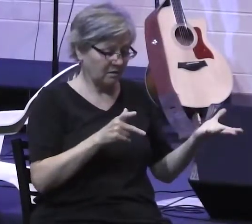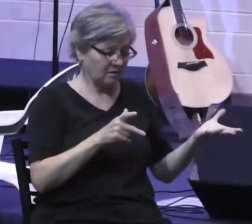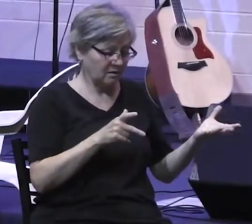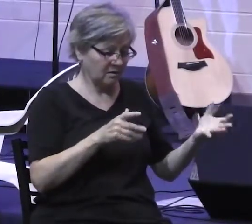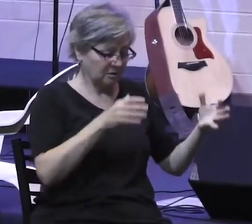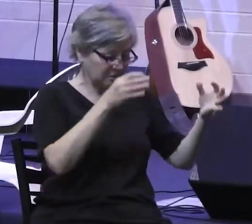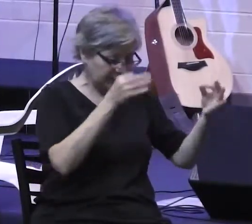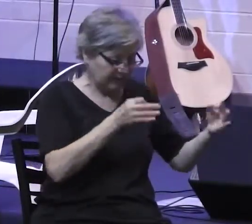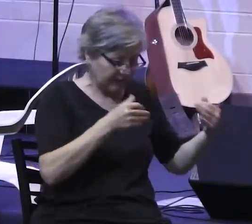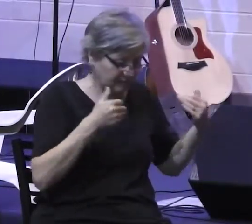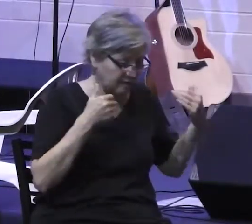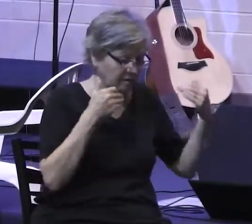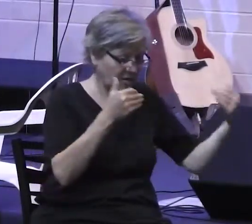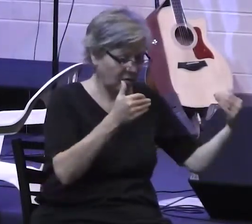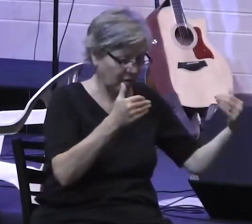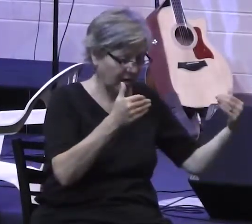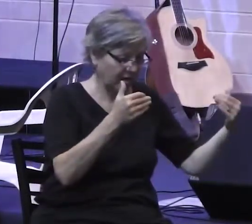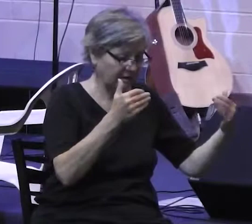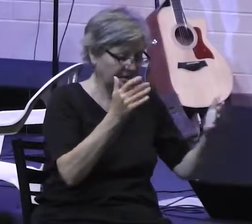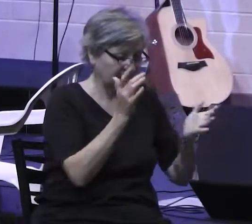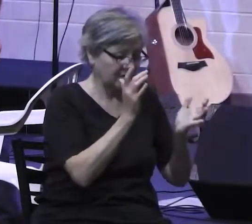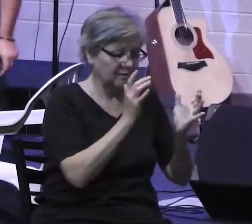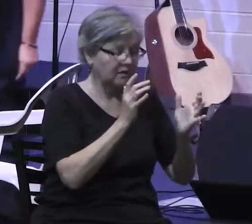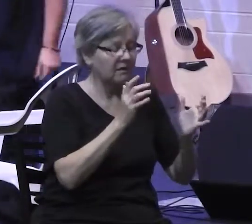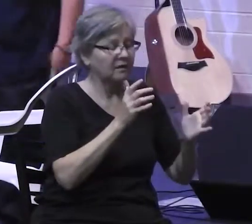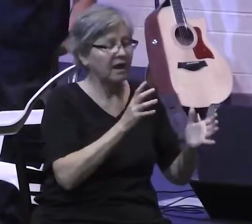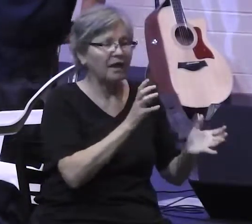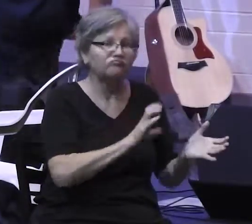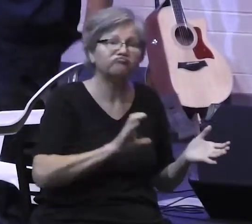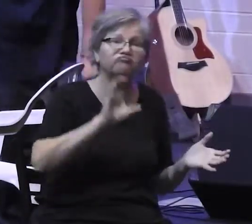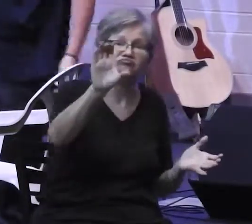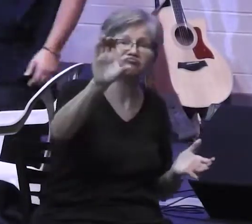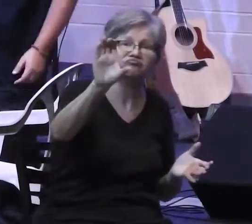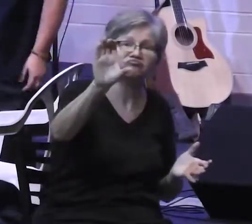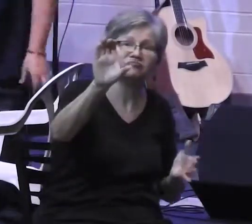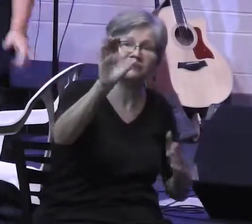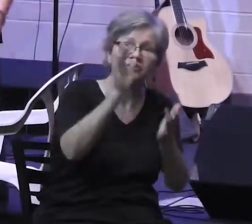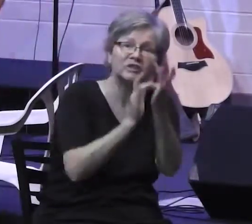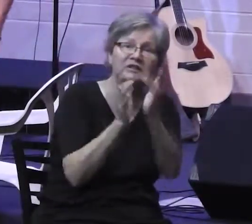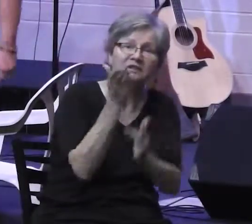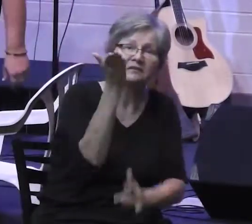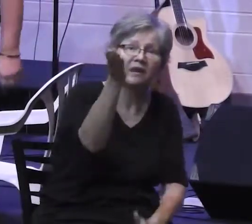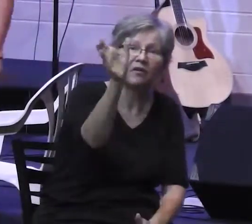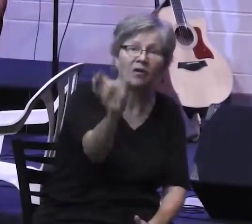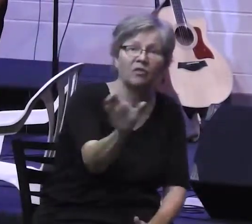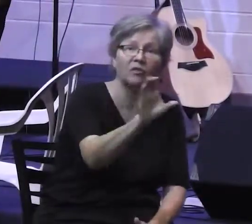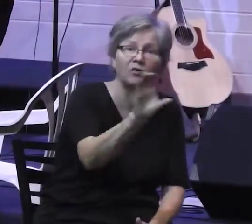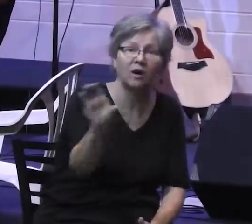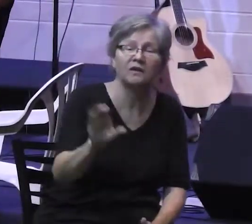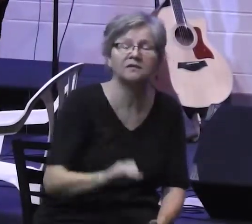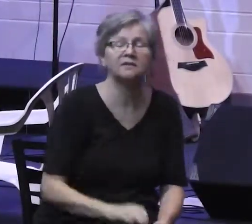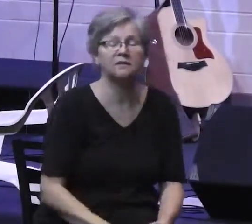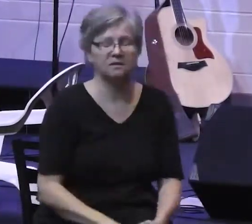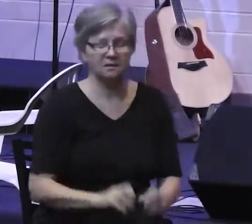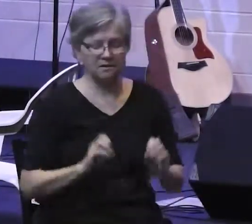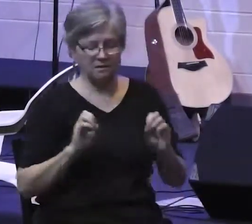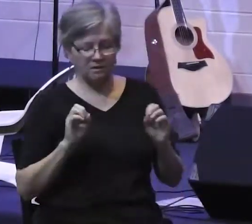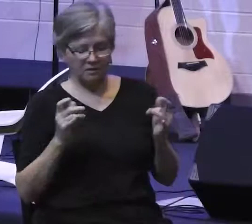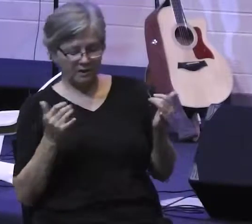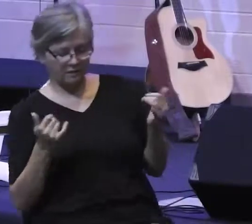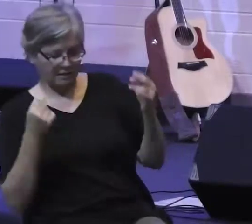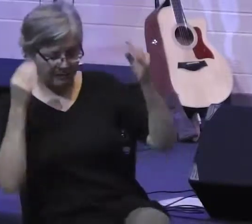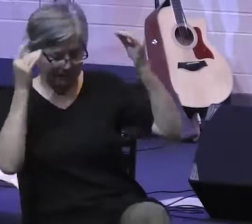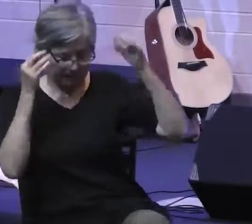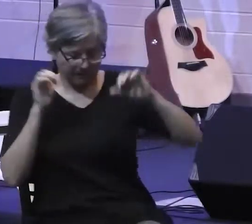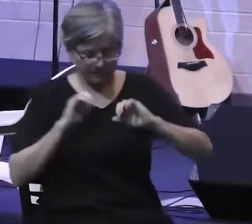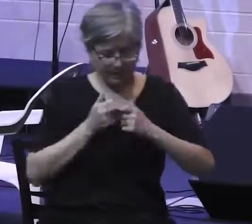the cross. And now here's the question we have. I can't do this in chairs very well, or at least I haven't thought about how to do it yet.